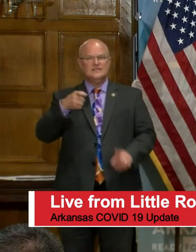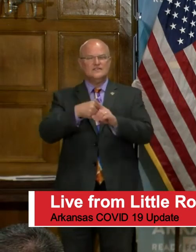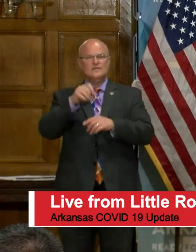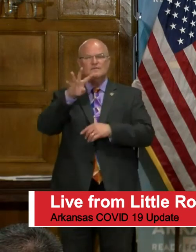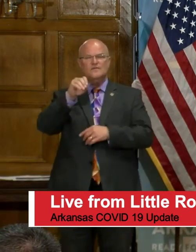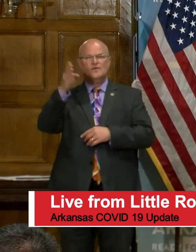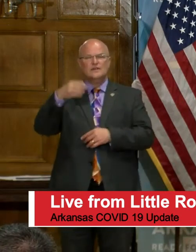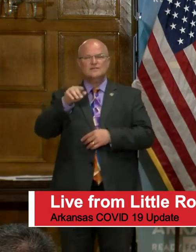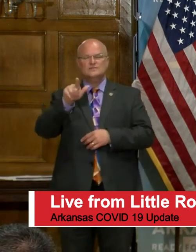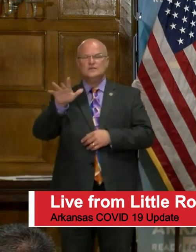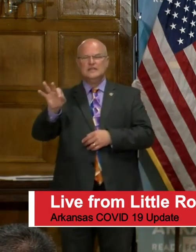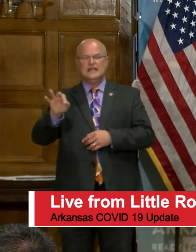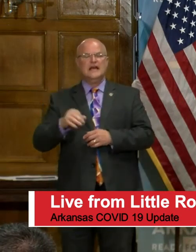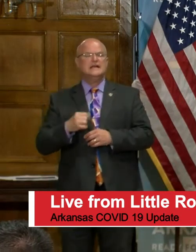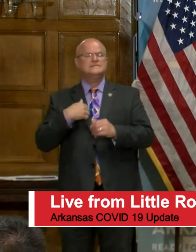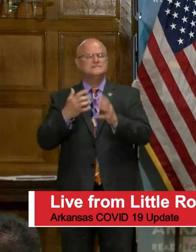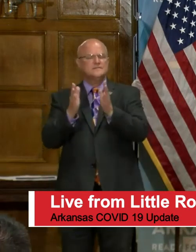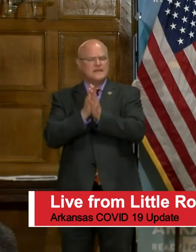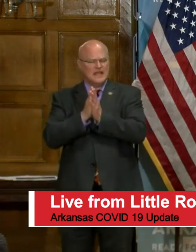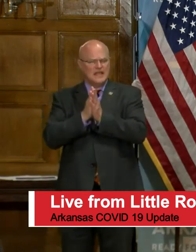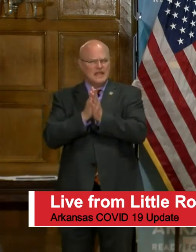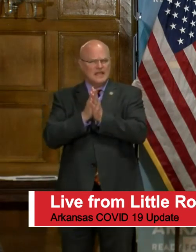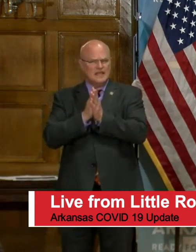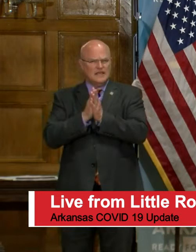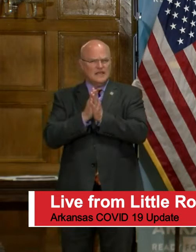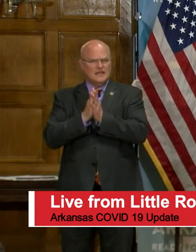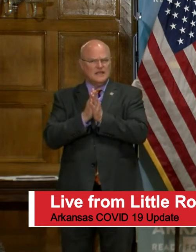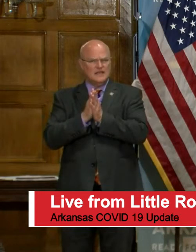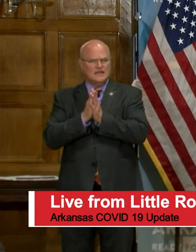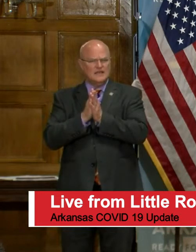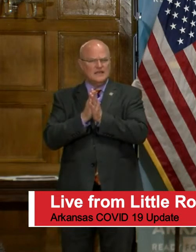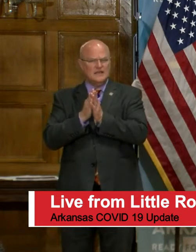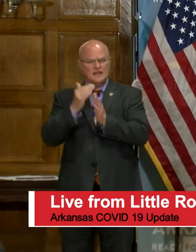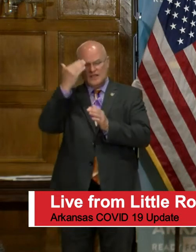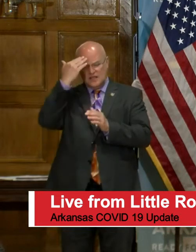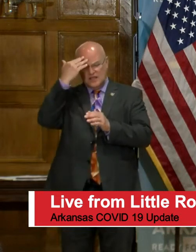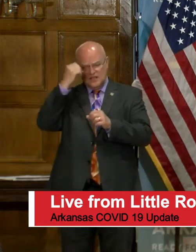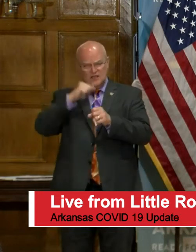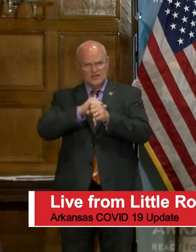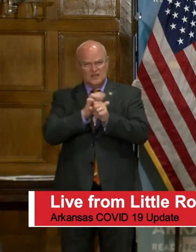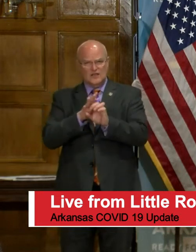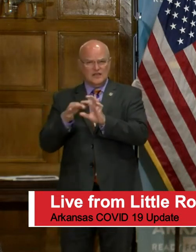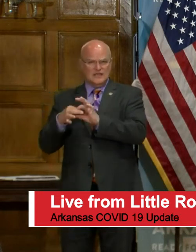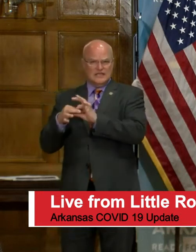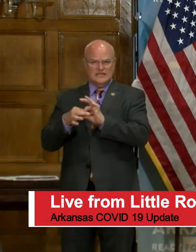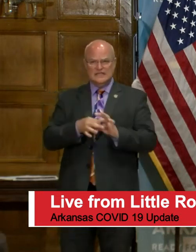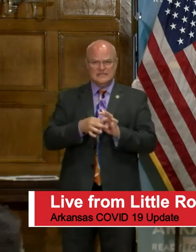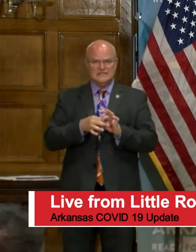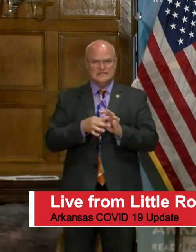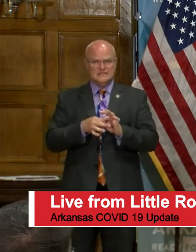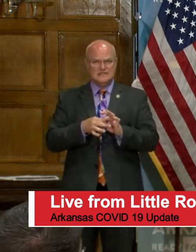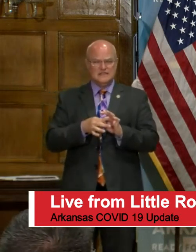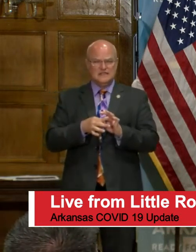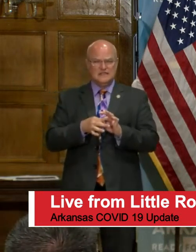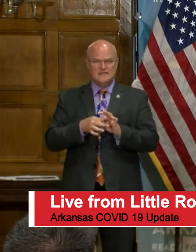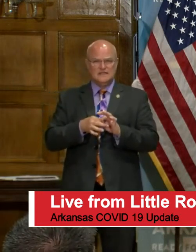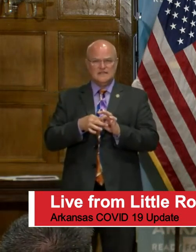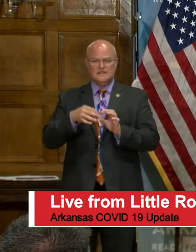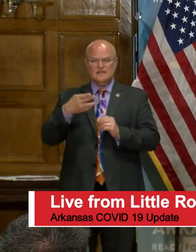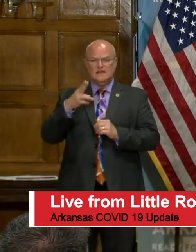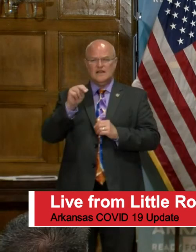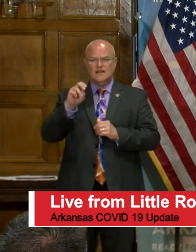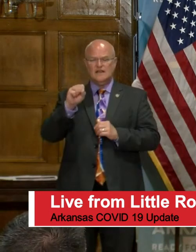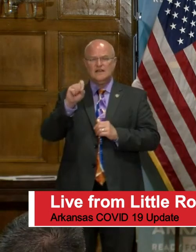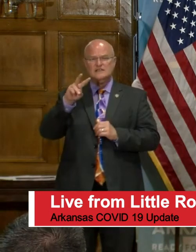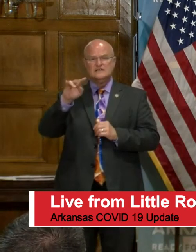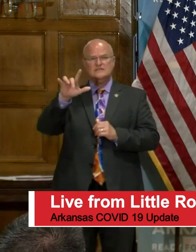4029. I just wanted to ask, we've been made aware of the positive COVID-19 cases linked to the Butterball plant in Huntsville, Arkansas. I just